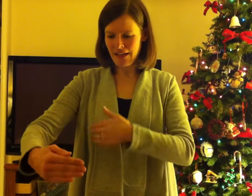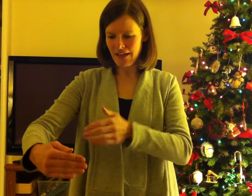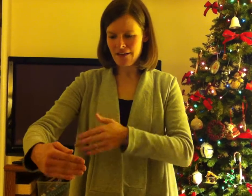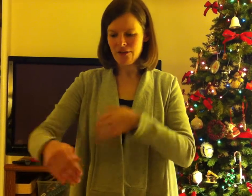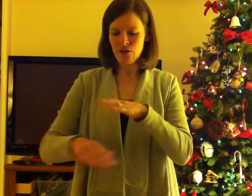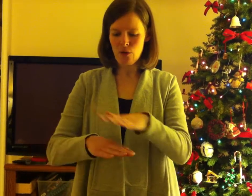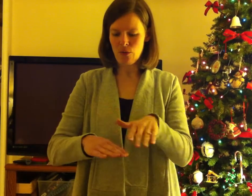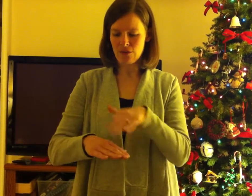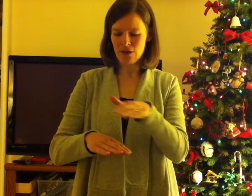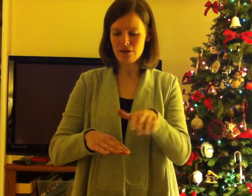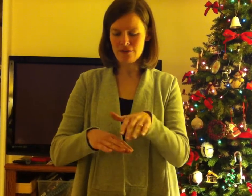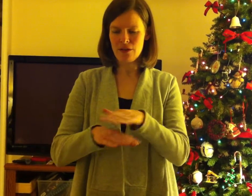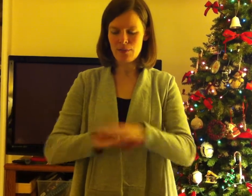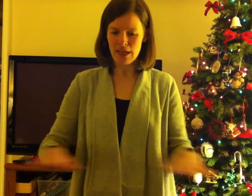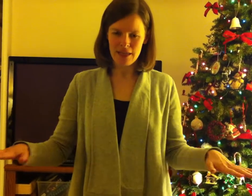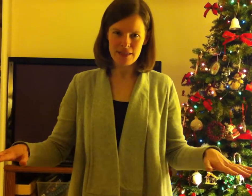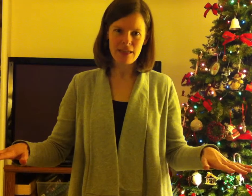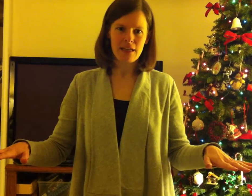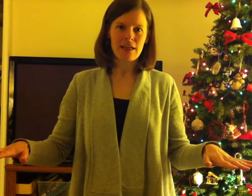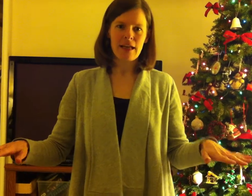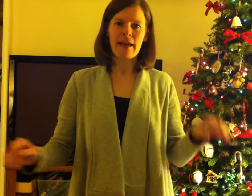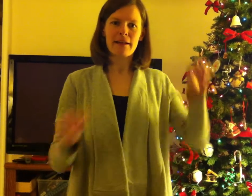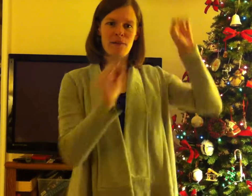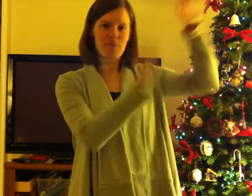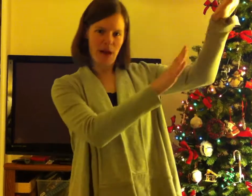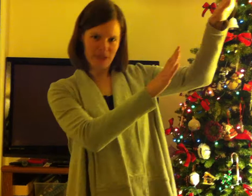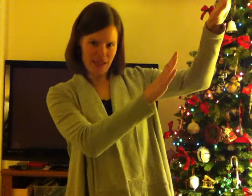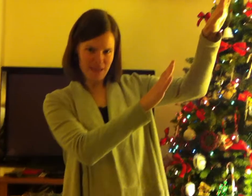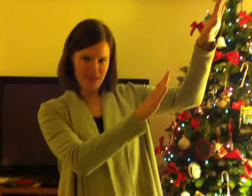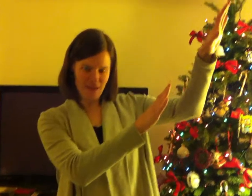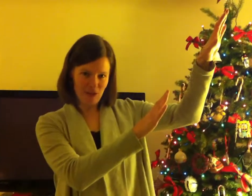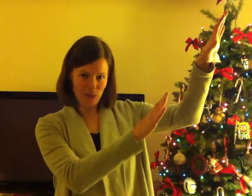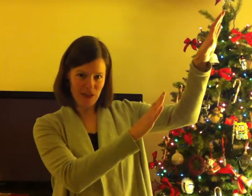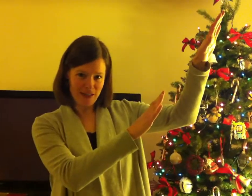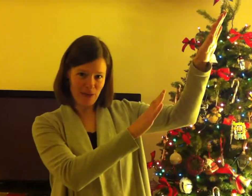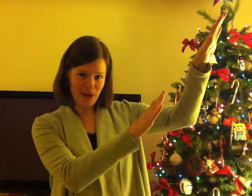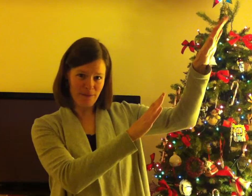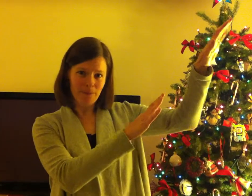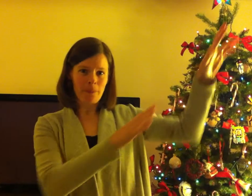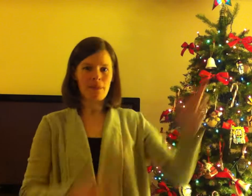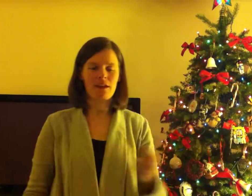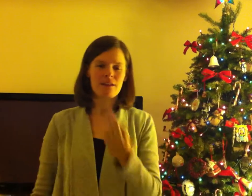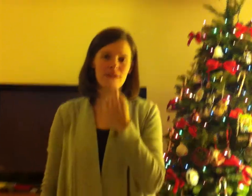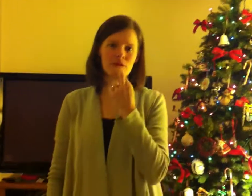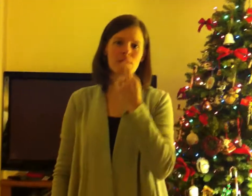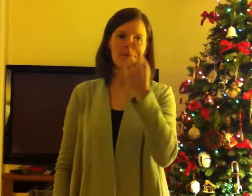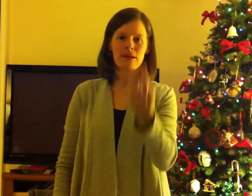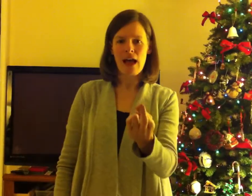singing over the plains. And the mountains, that's a pretty easy one, in